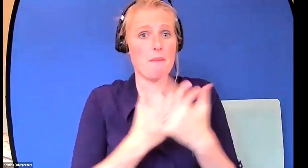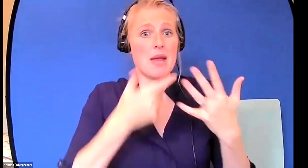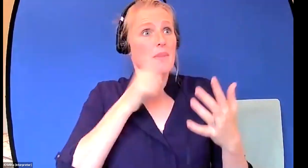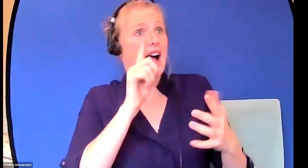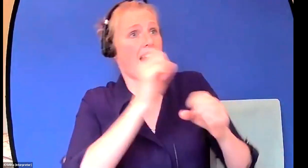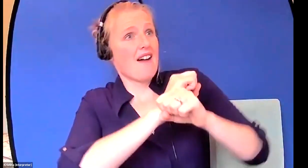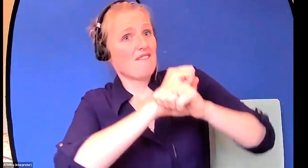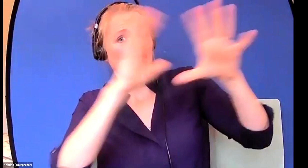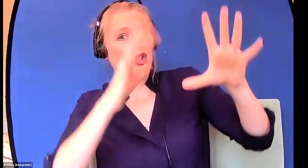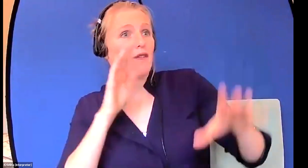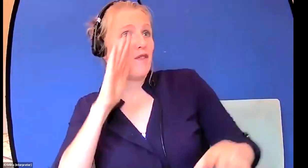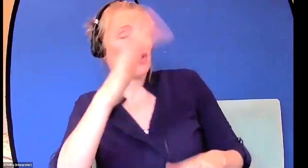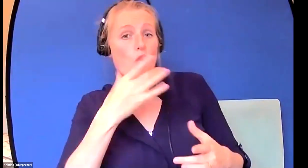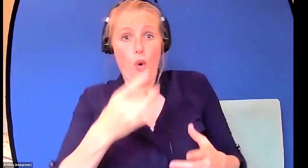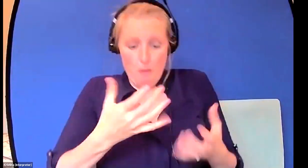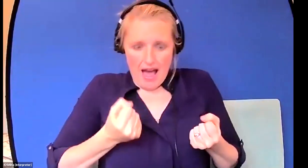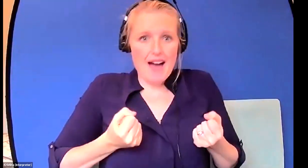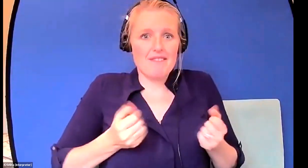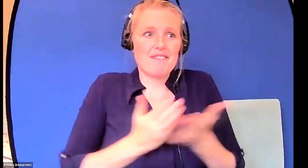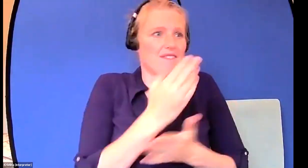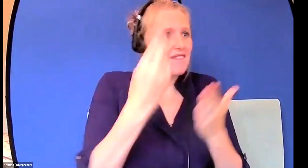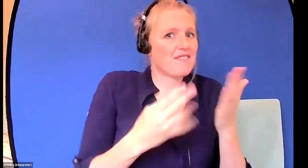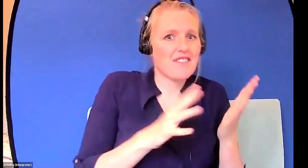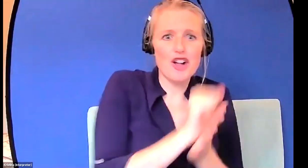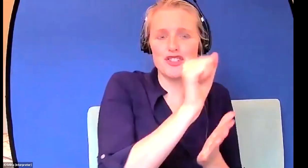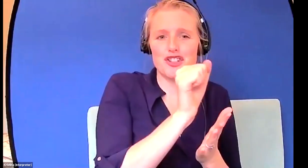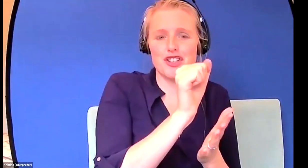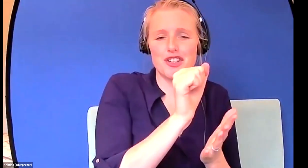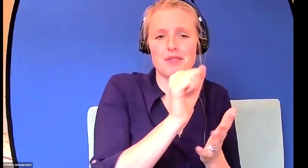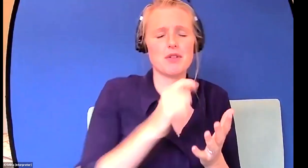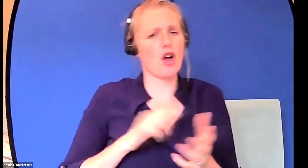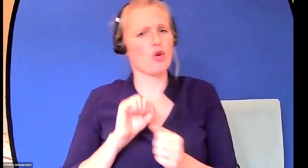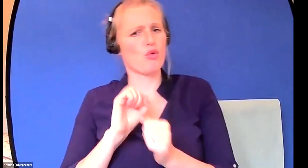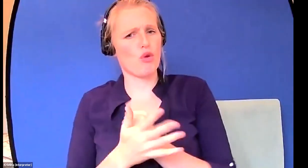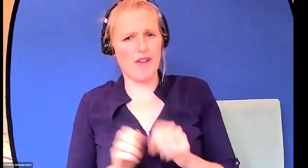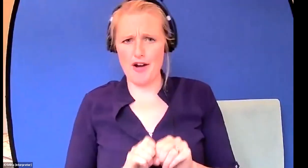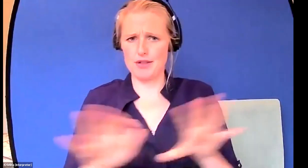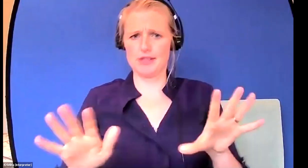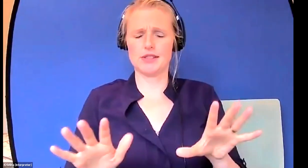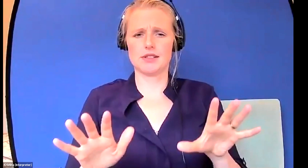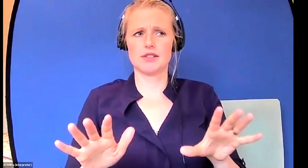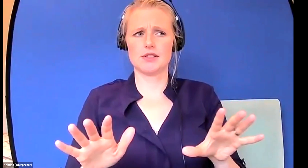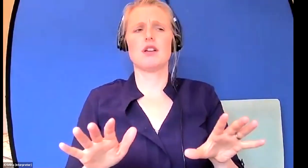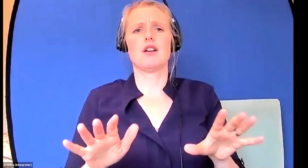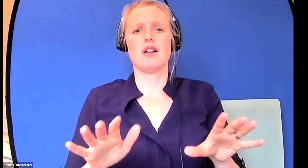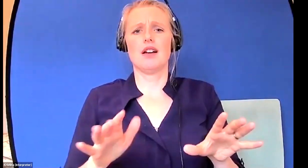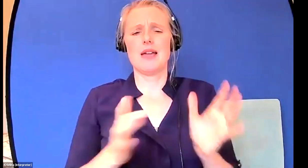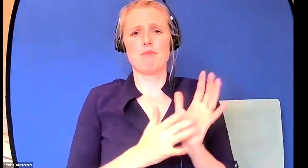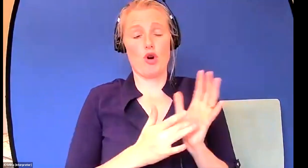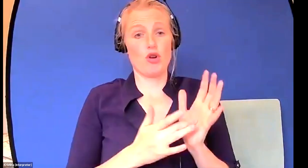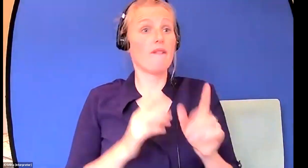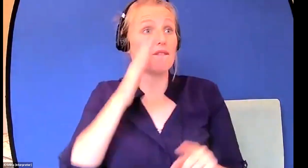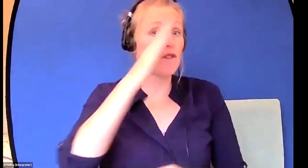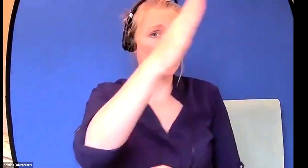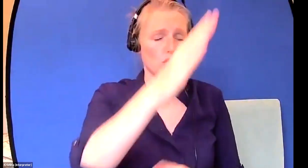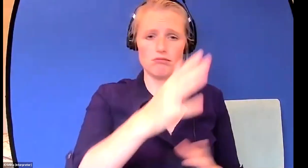vision of the future. But the pandemic has now created a context for us to reimagine that future